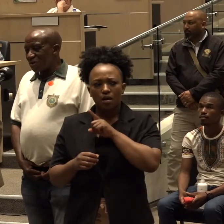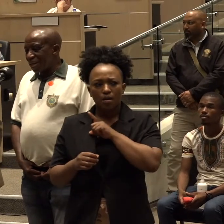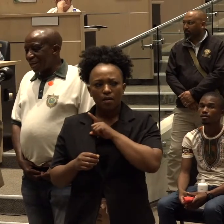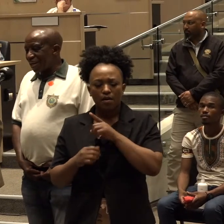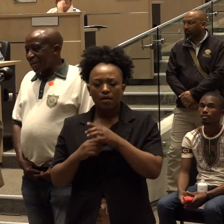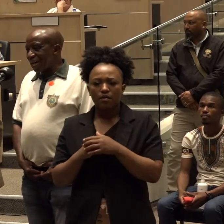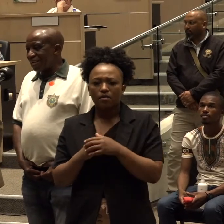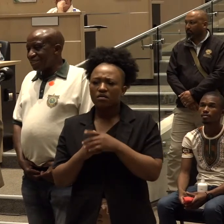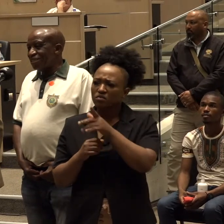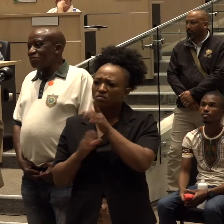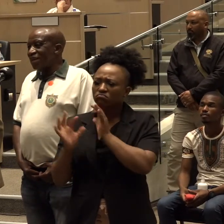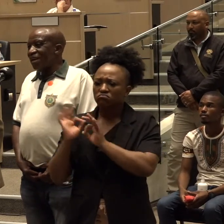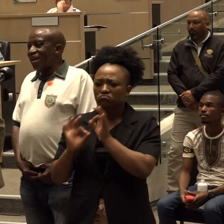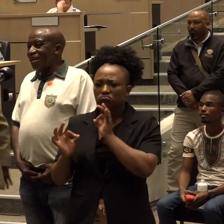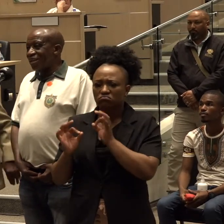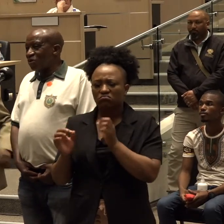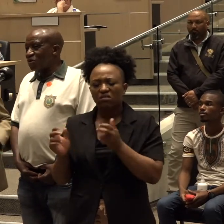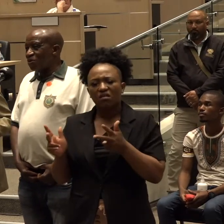foreign